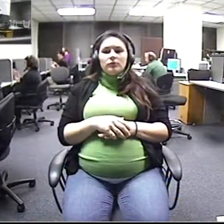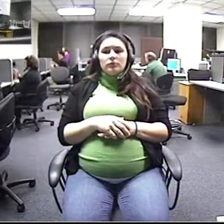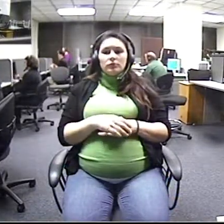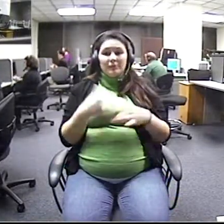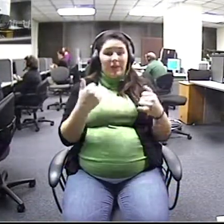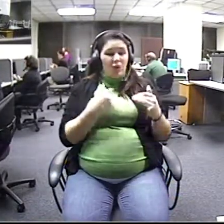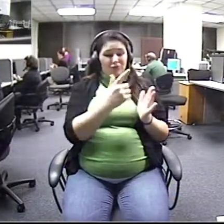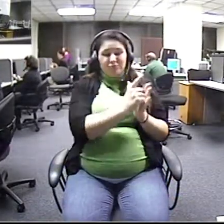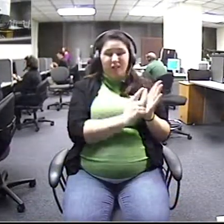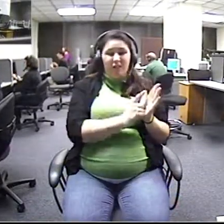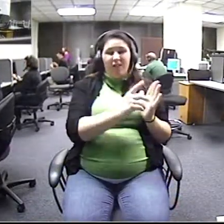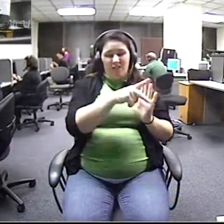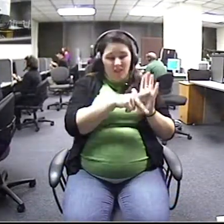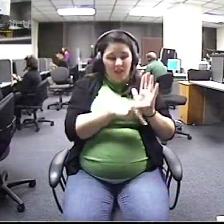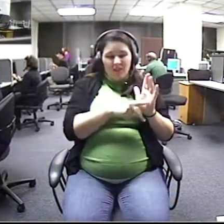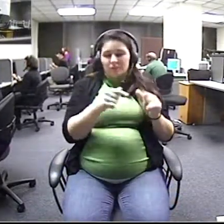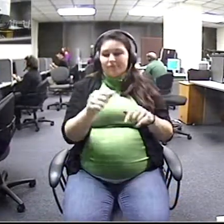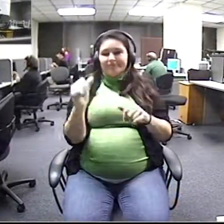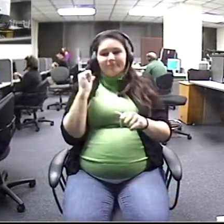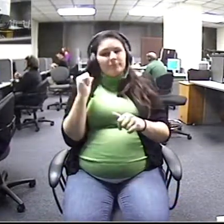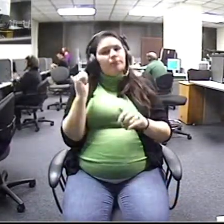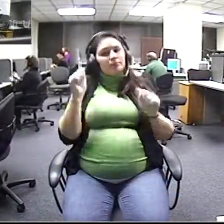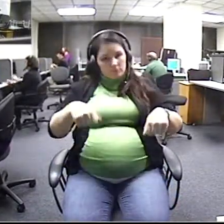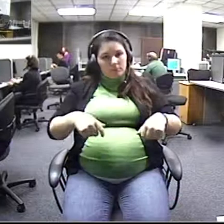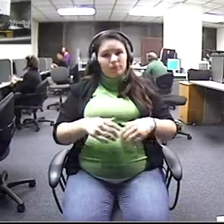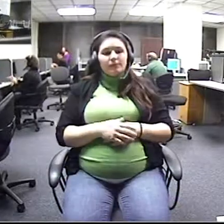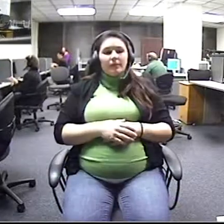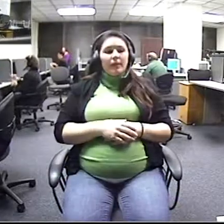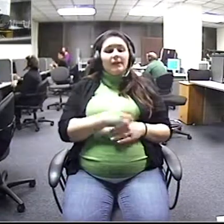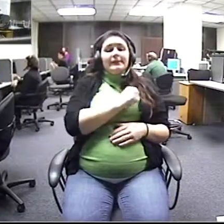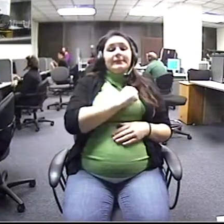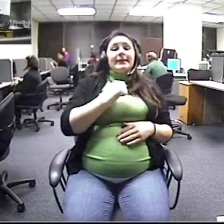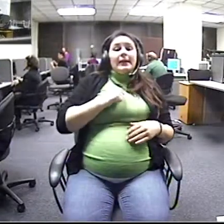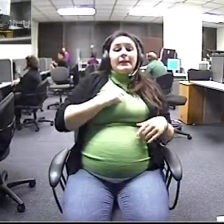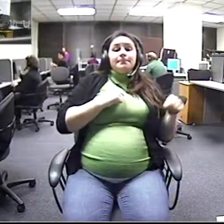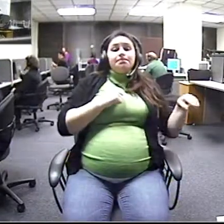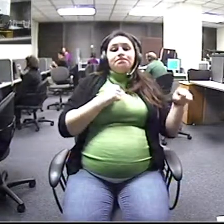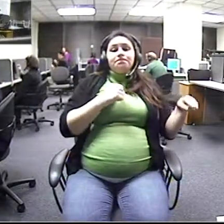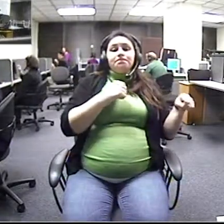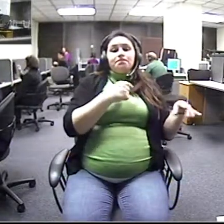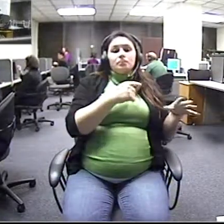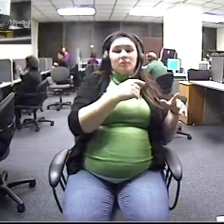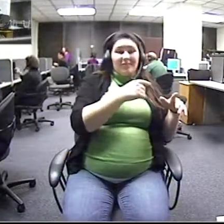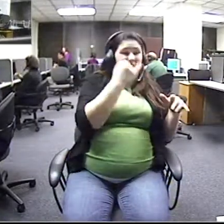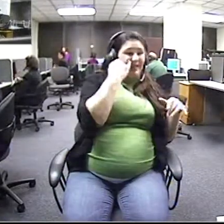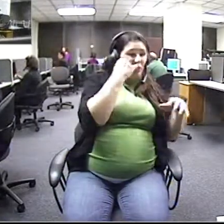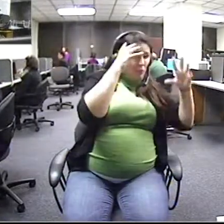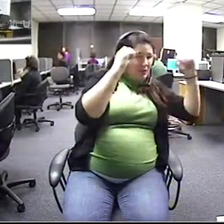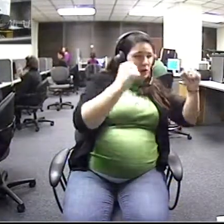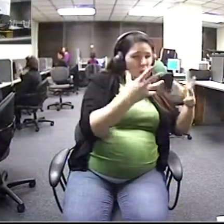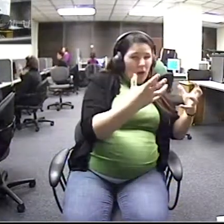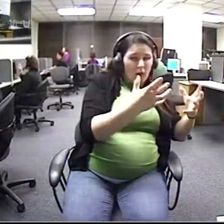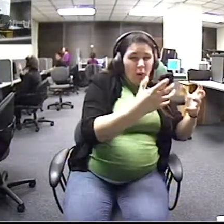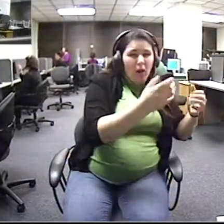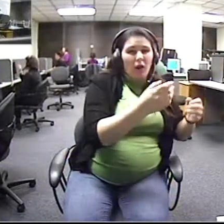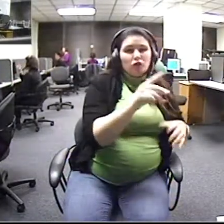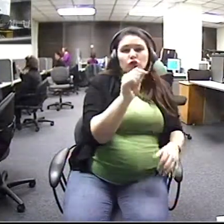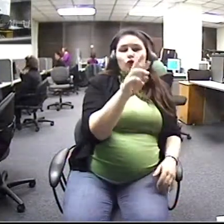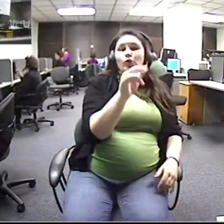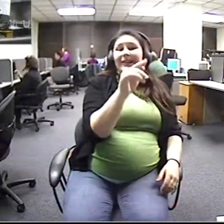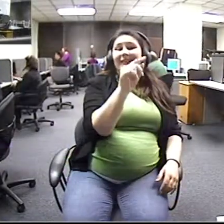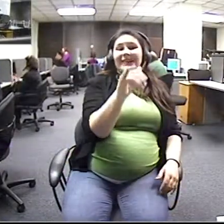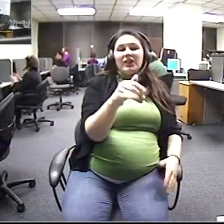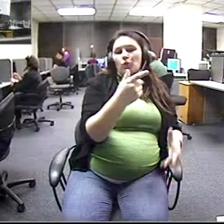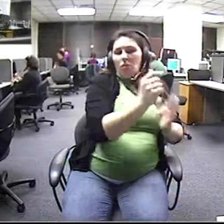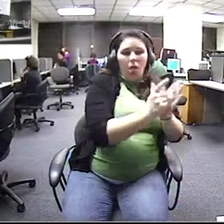ones. The Senate can reject a treaty that is made by the president. A 2/3